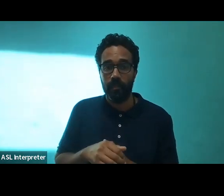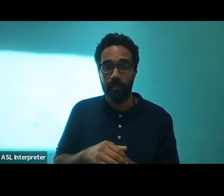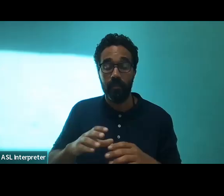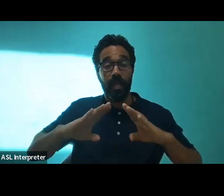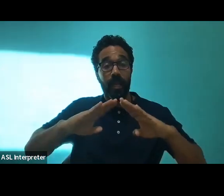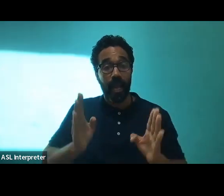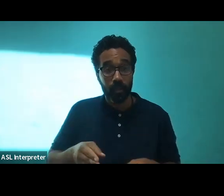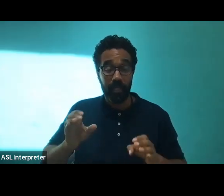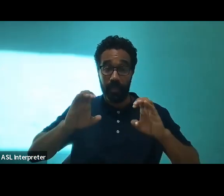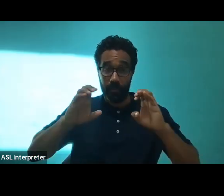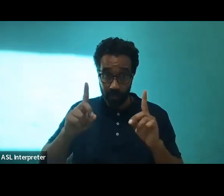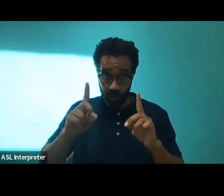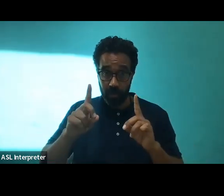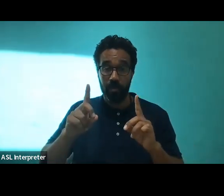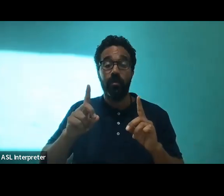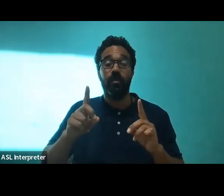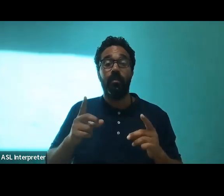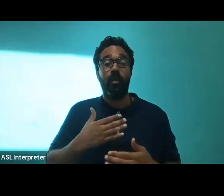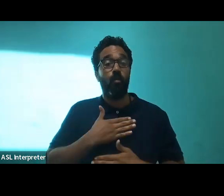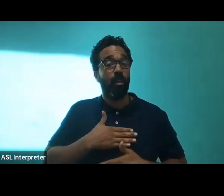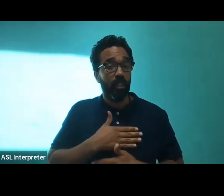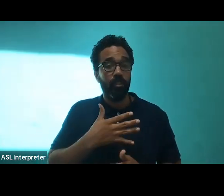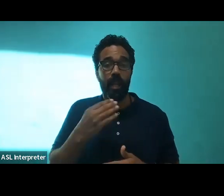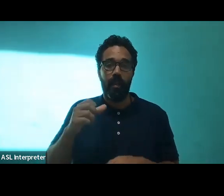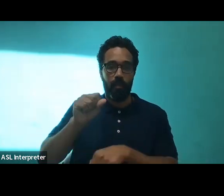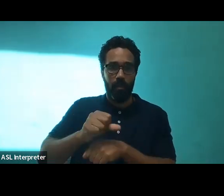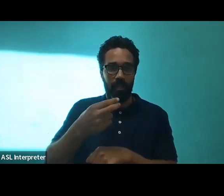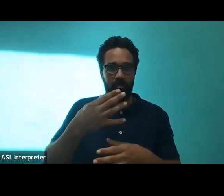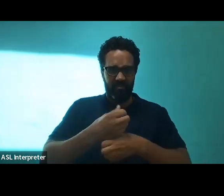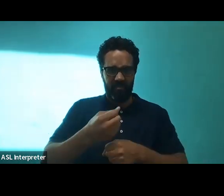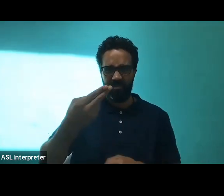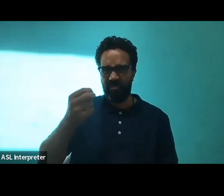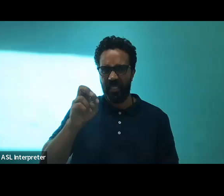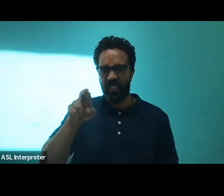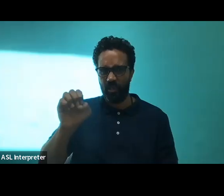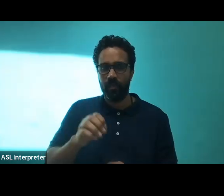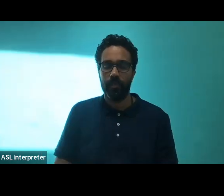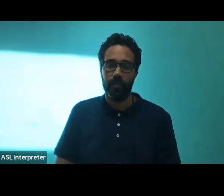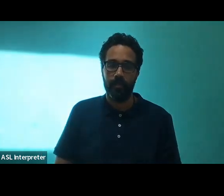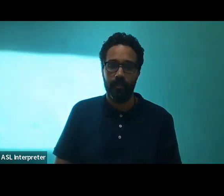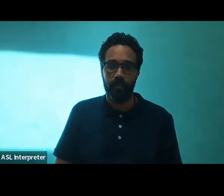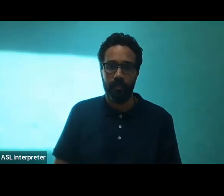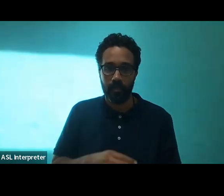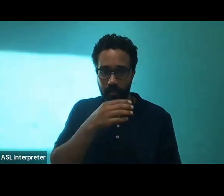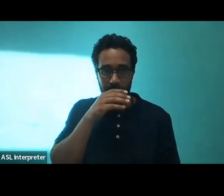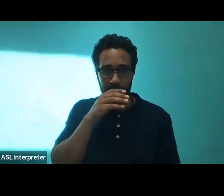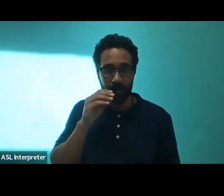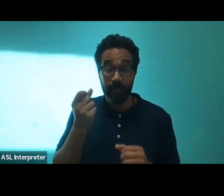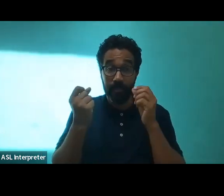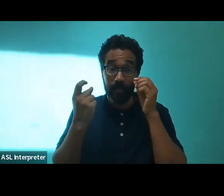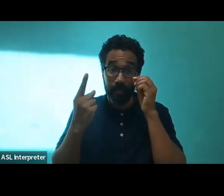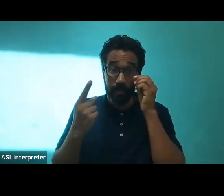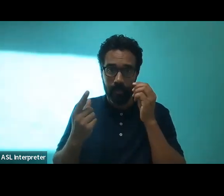housing, education, recreation, and employment. In so many ways, they were already a